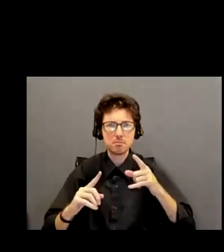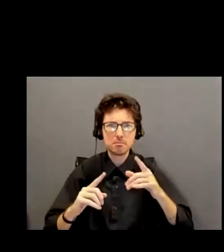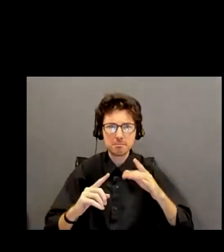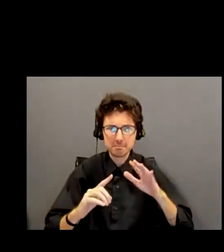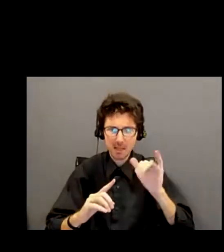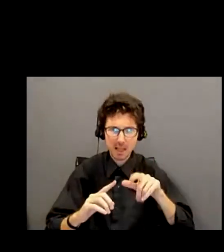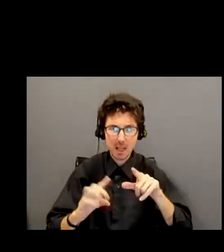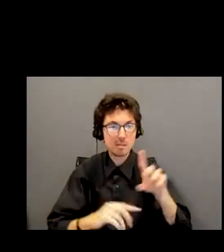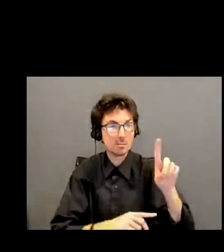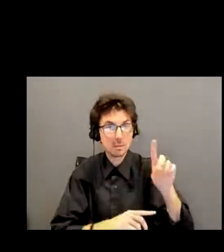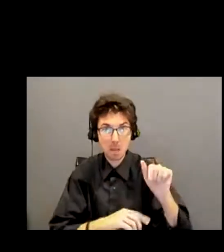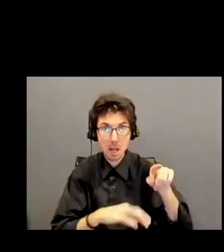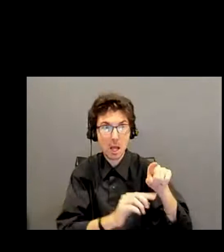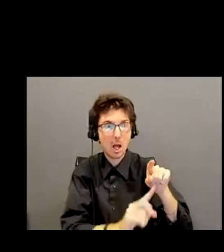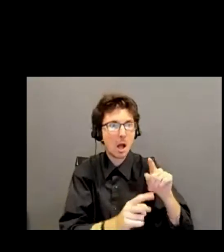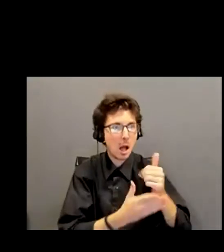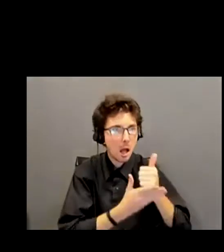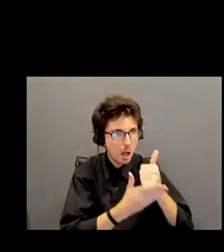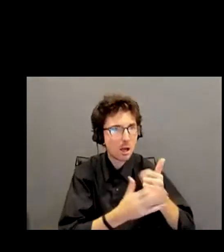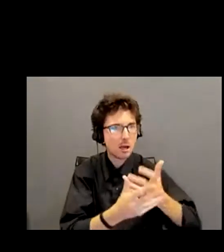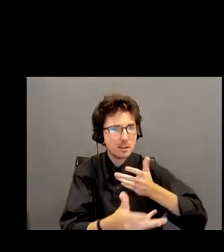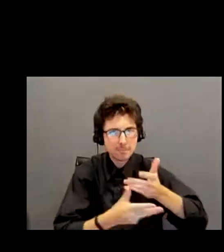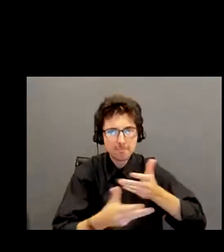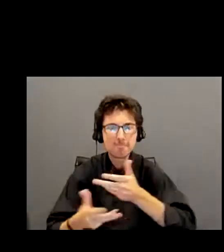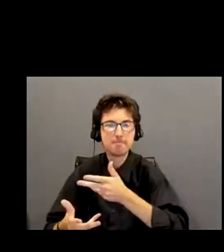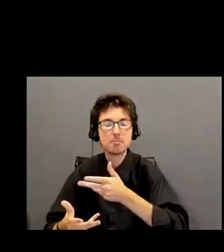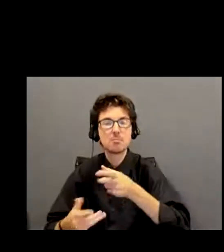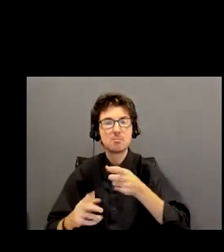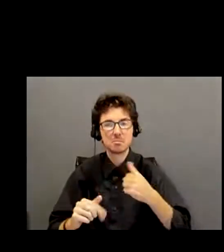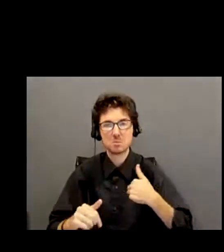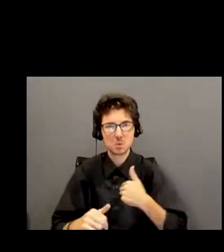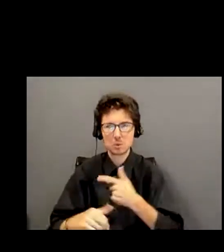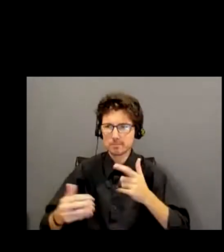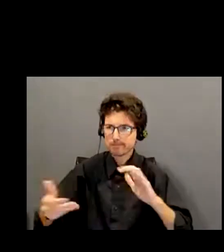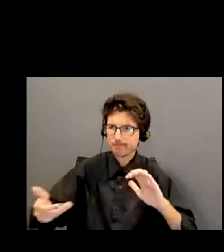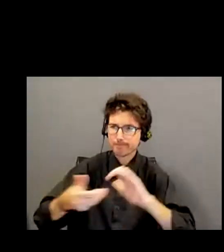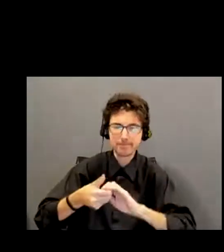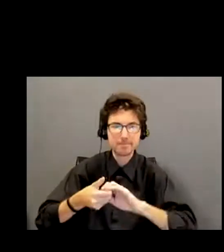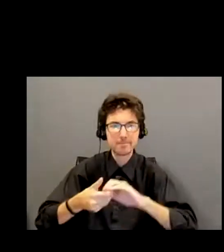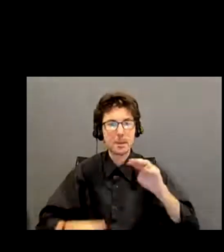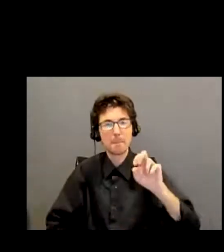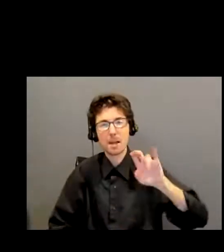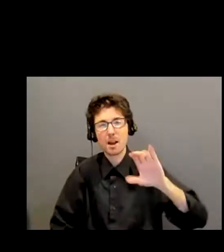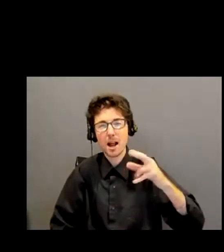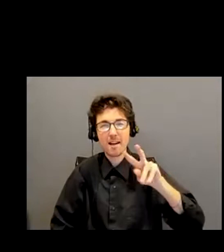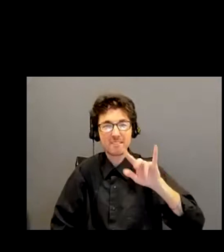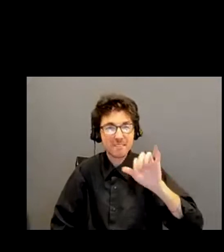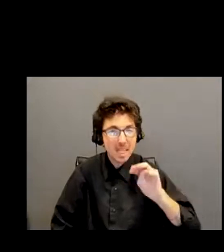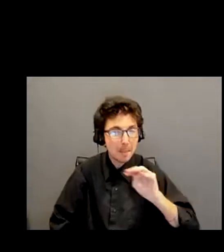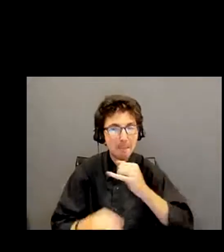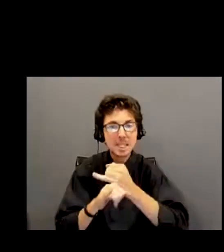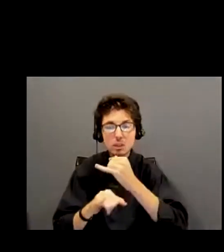the Ministry of Education in collaboration with Merchavim Institute enables teachers with disability to